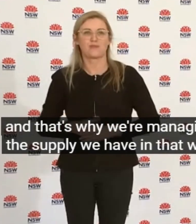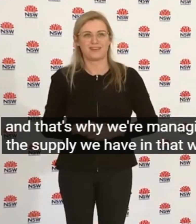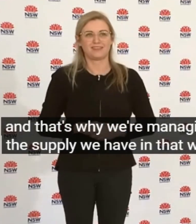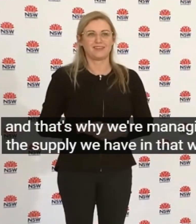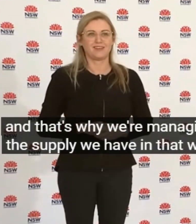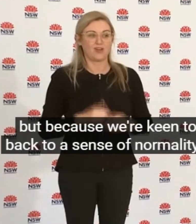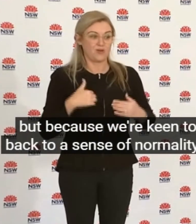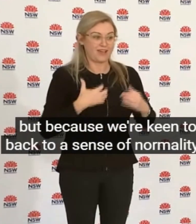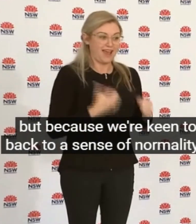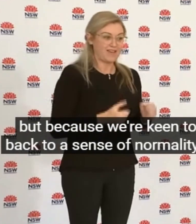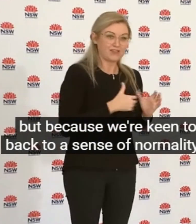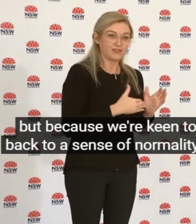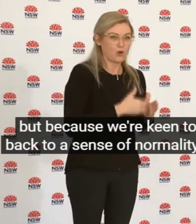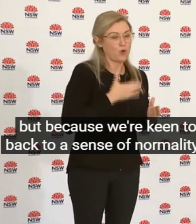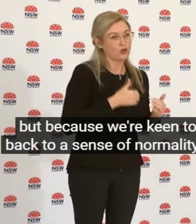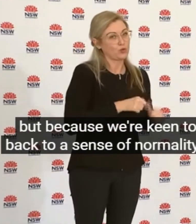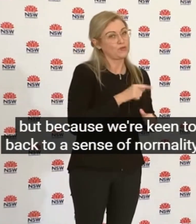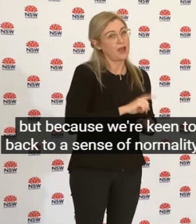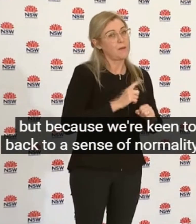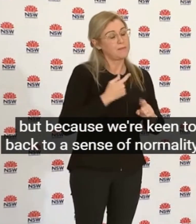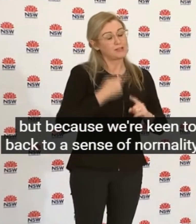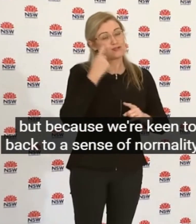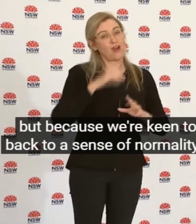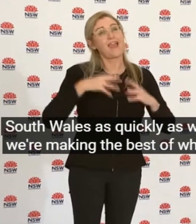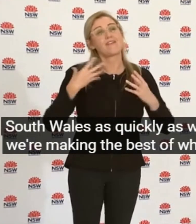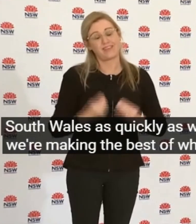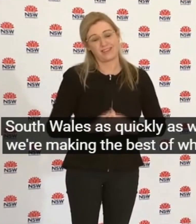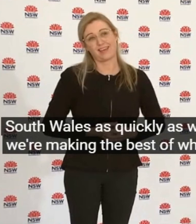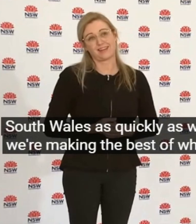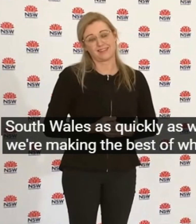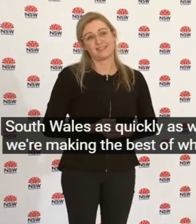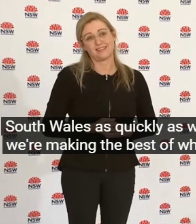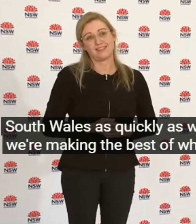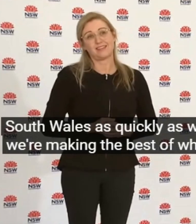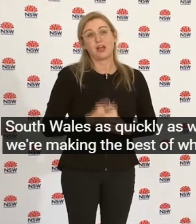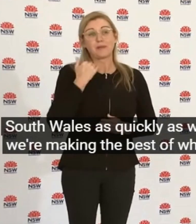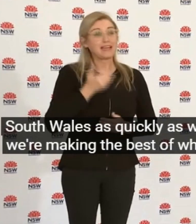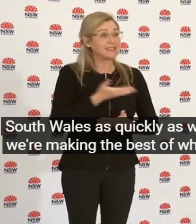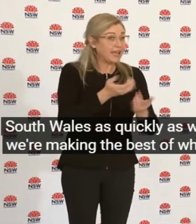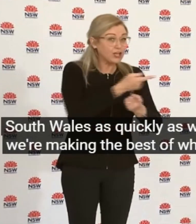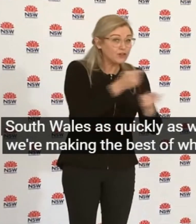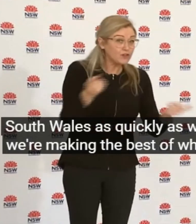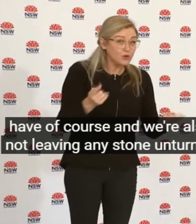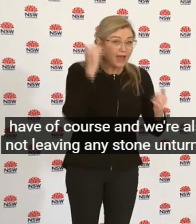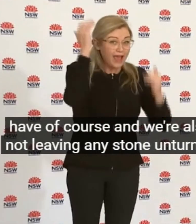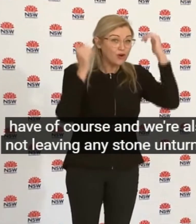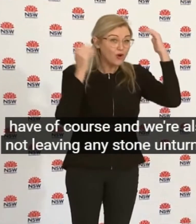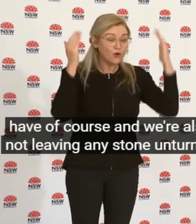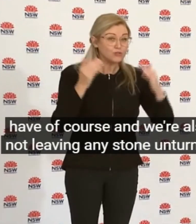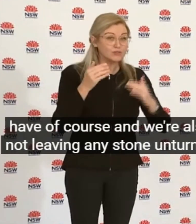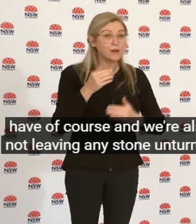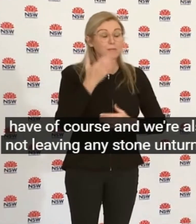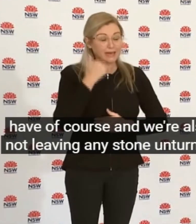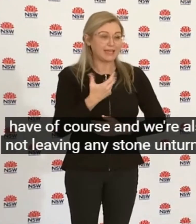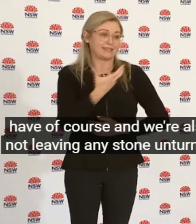course, and we're also not leaving any stone unturned. So we urge all adults to come forward and consider getting the AstraZeneca, and if they have any concerns, obviously